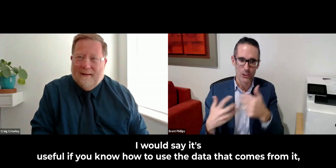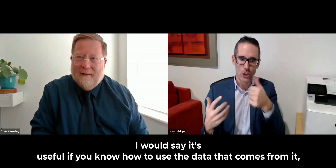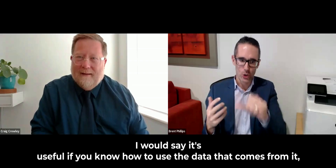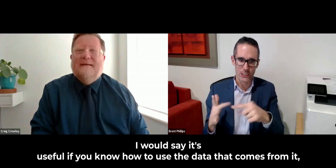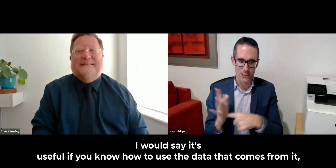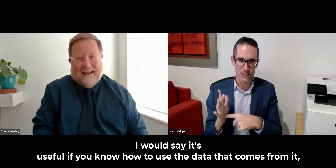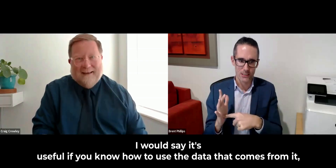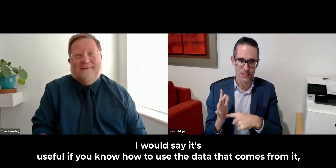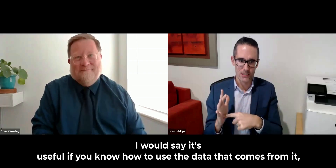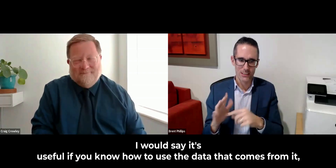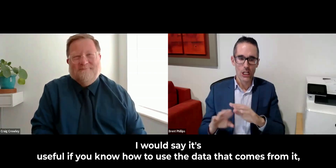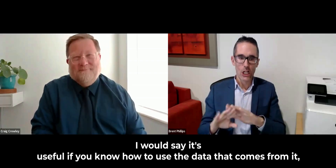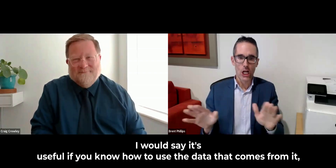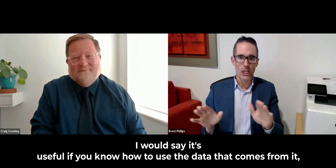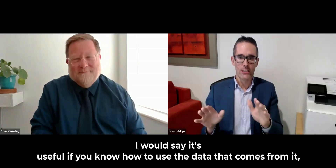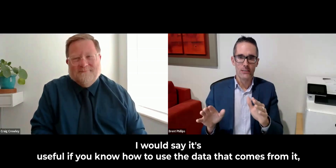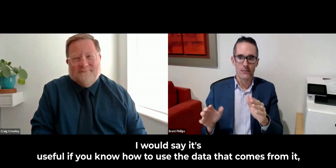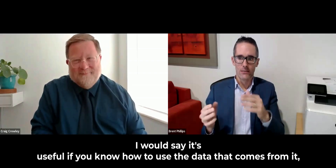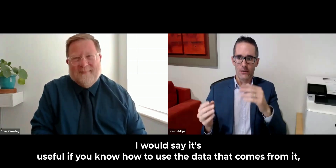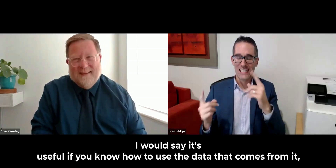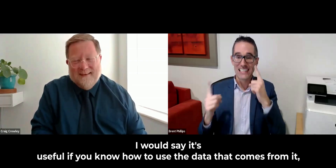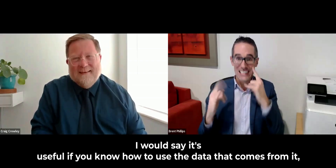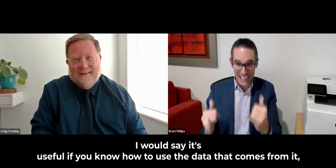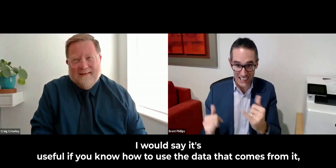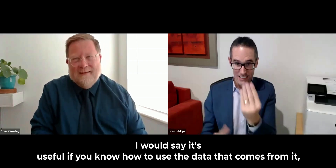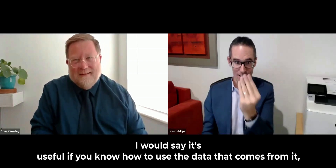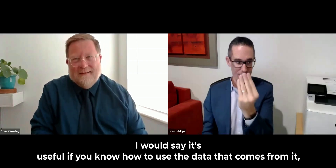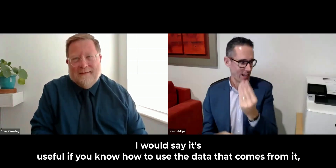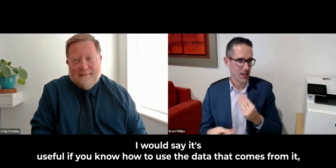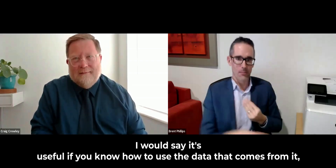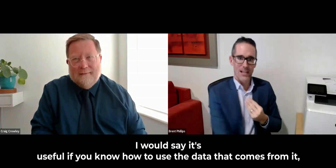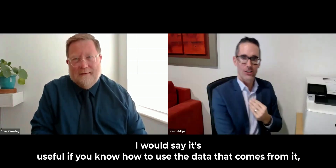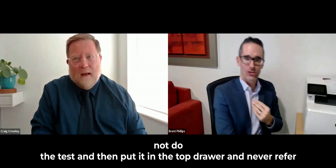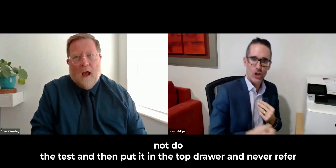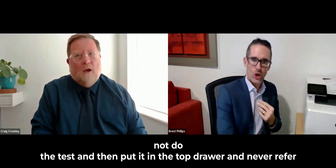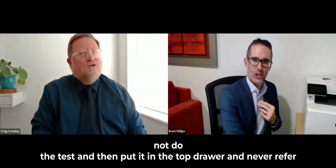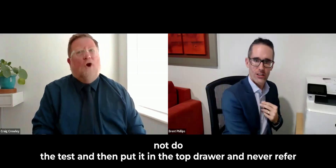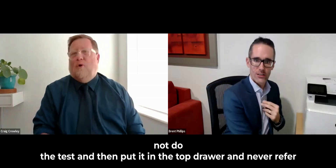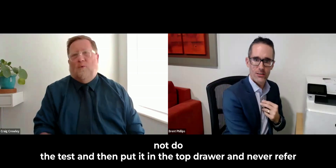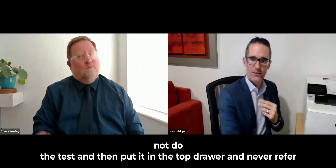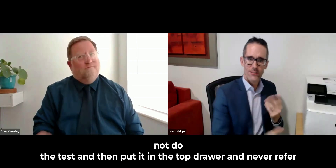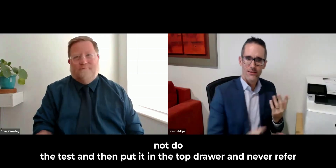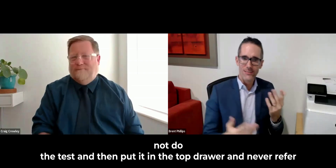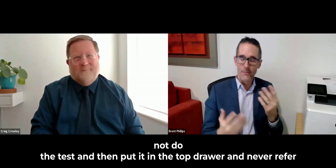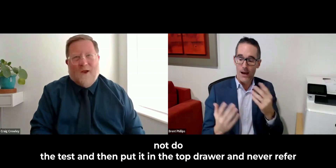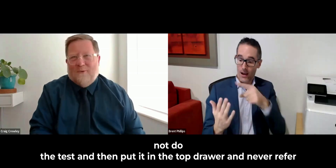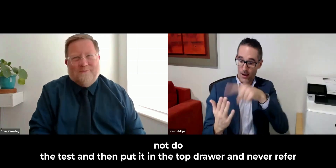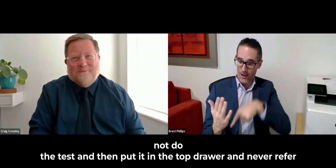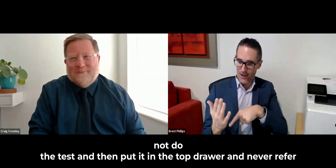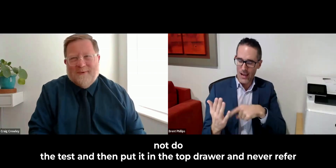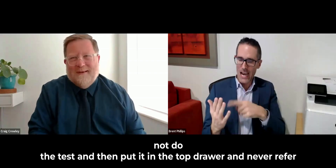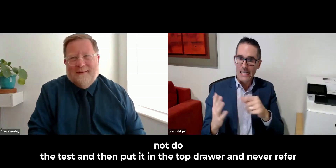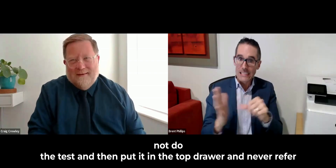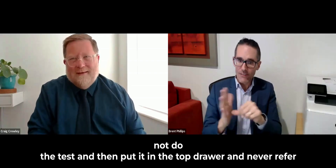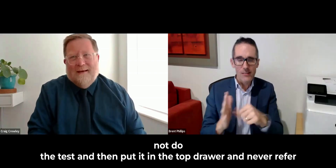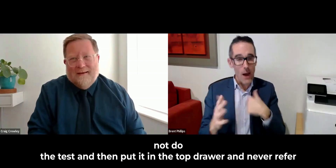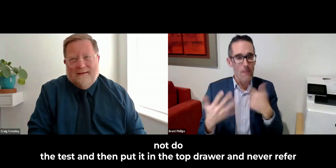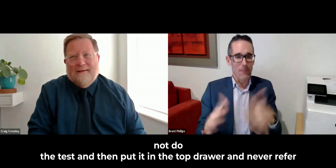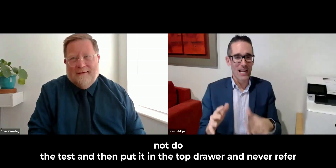would say it's useful if you know how to use the data that comes from it, not do the test and then put it in the top drawer and never refer